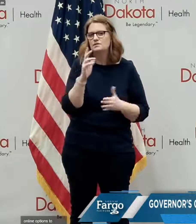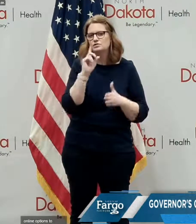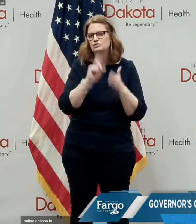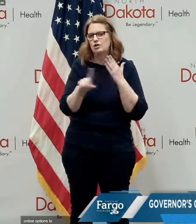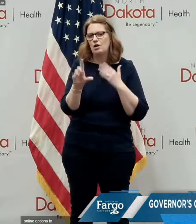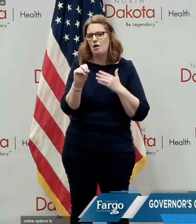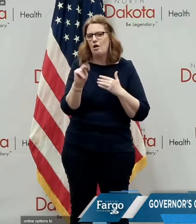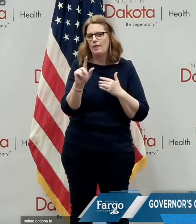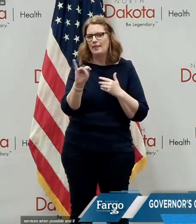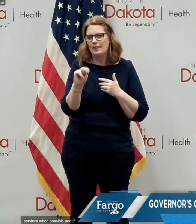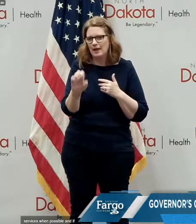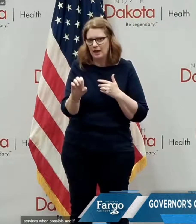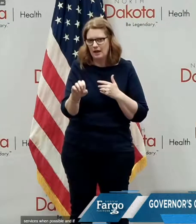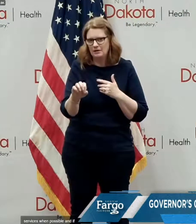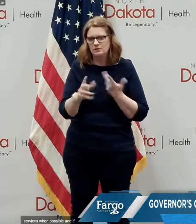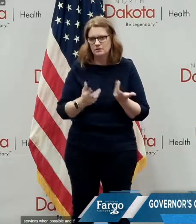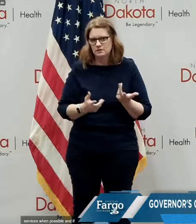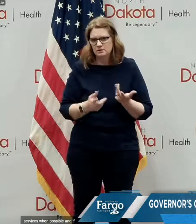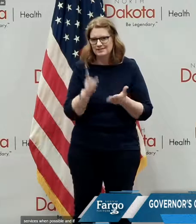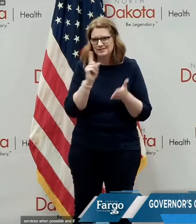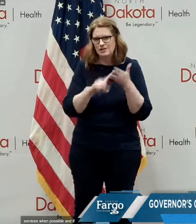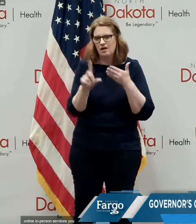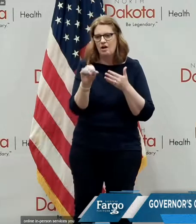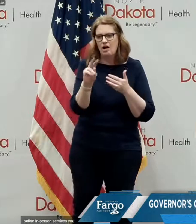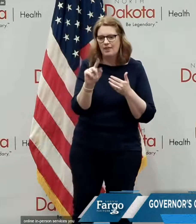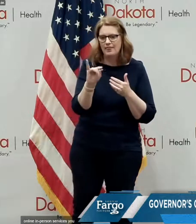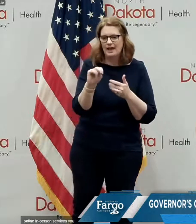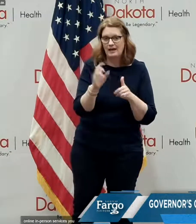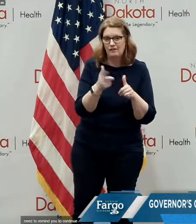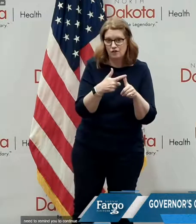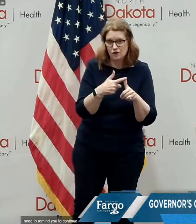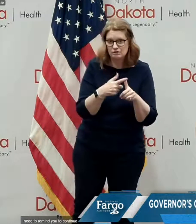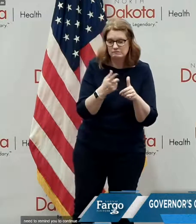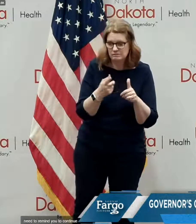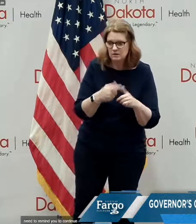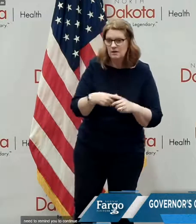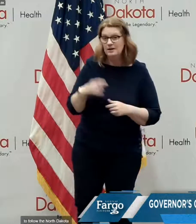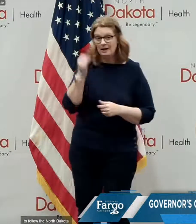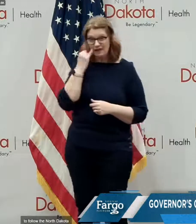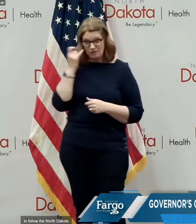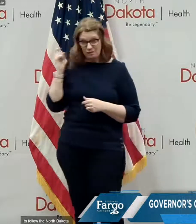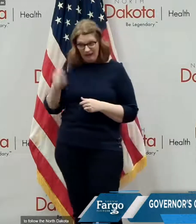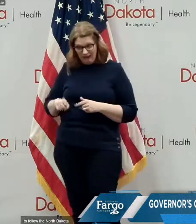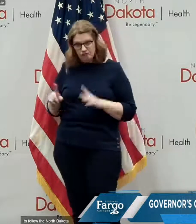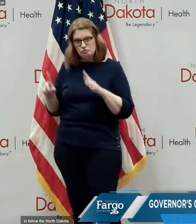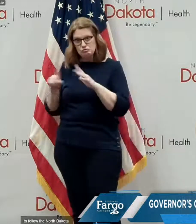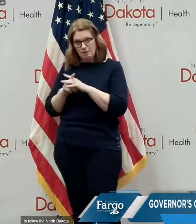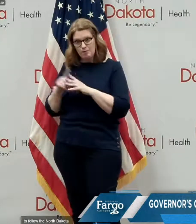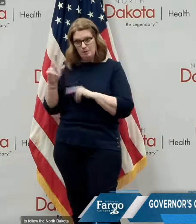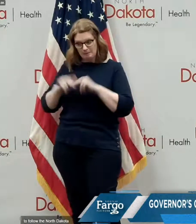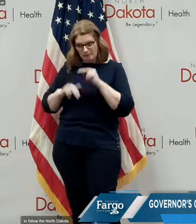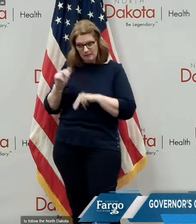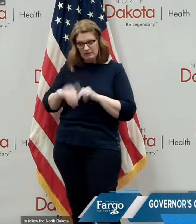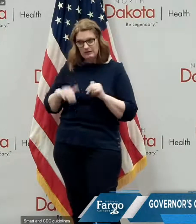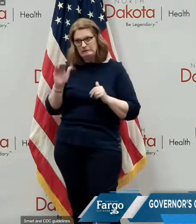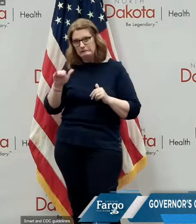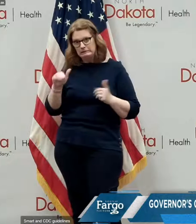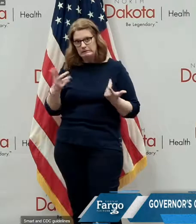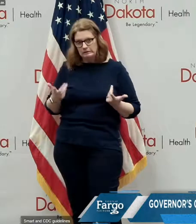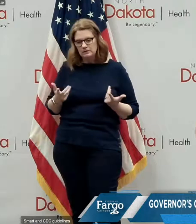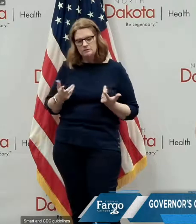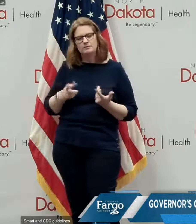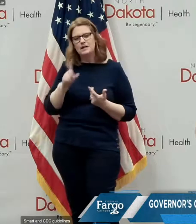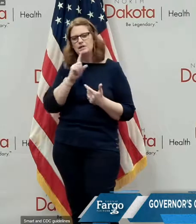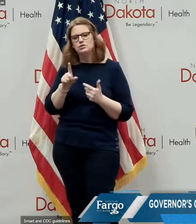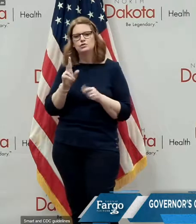if in-person services are needed, remind you to continue to follow the North Dakota SMART and CDC guidelines. Question has come up about